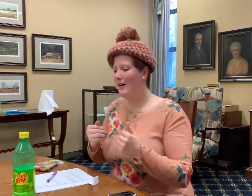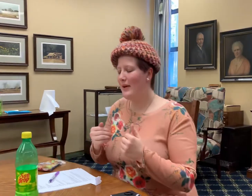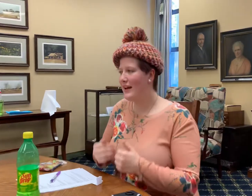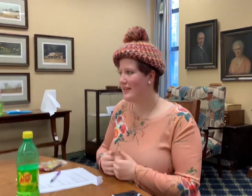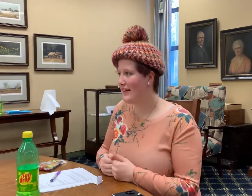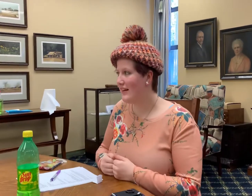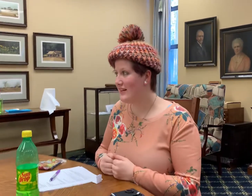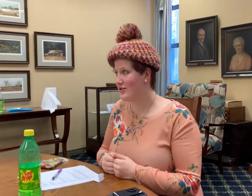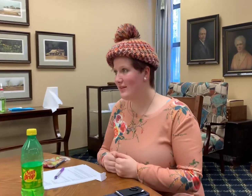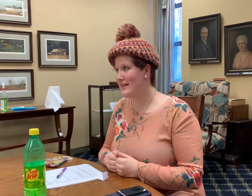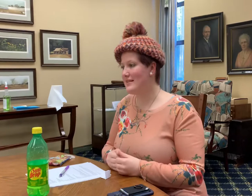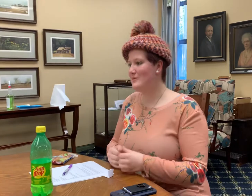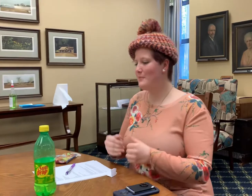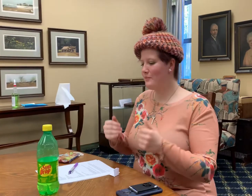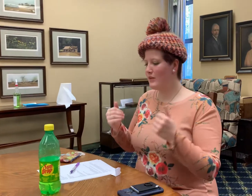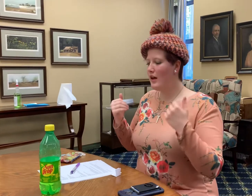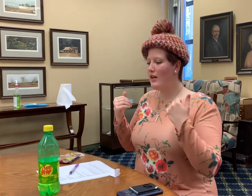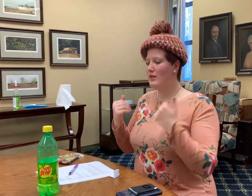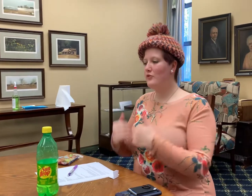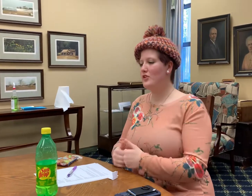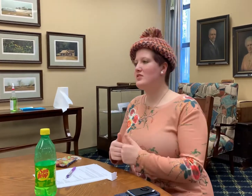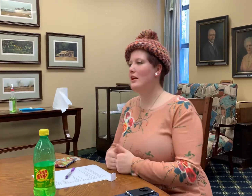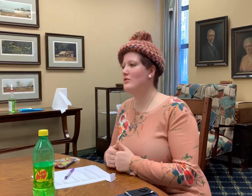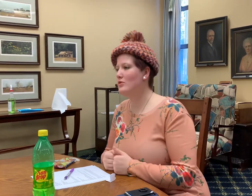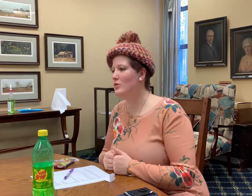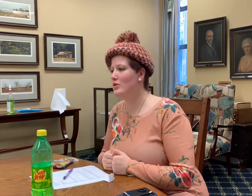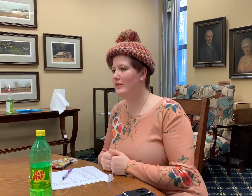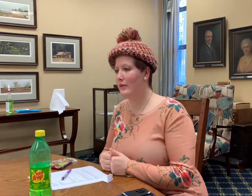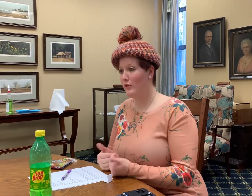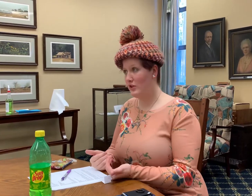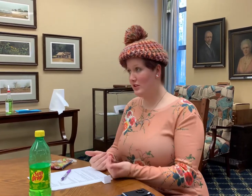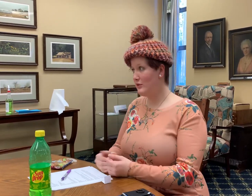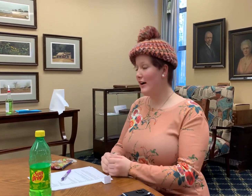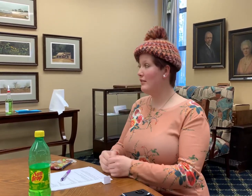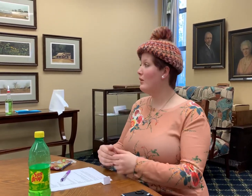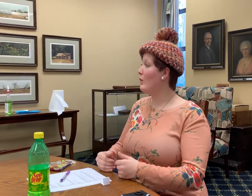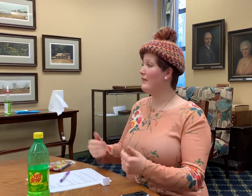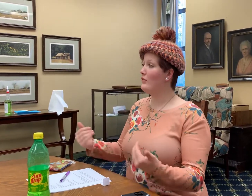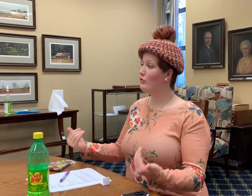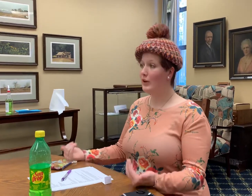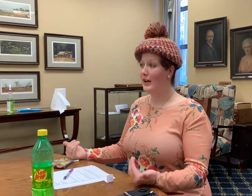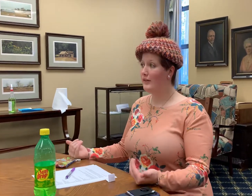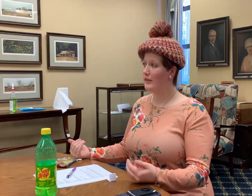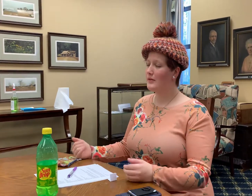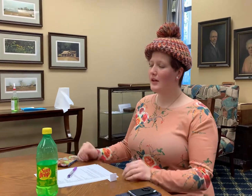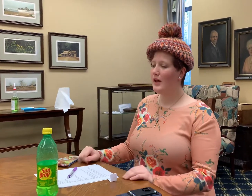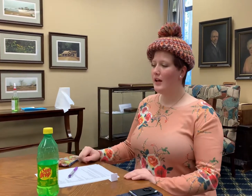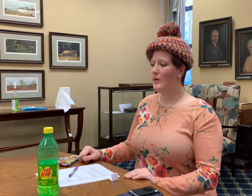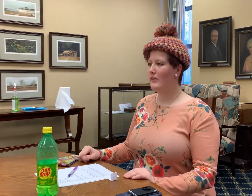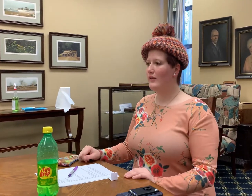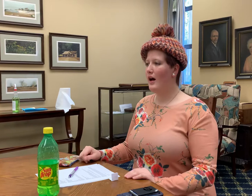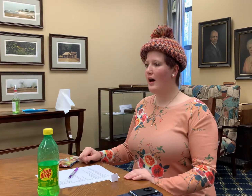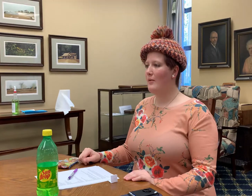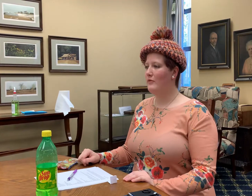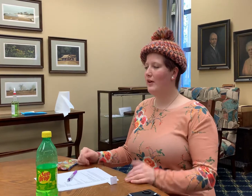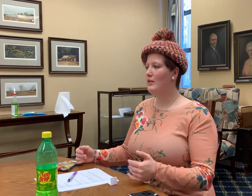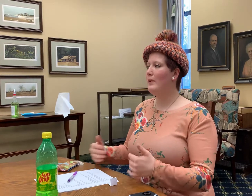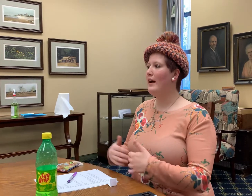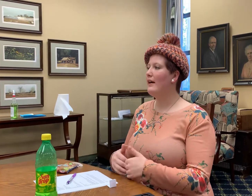it. ASL history lesson. The first deaf school that was officially founded was in France. It was founded by a